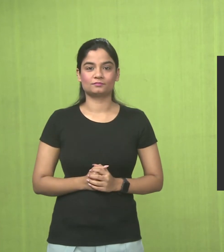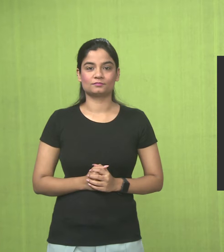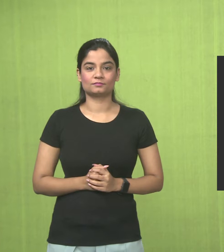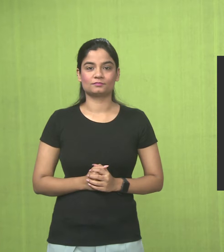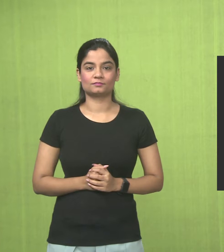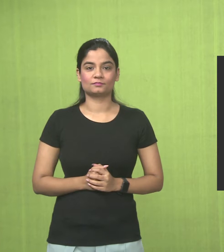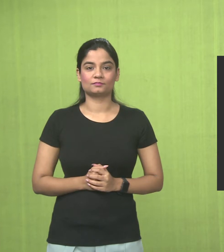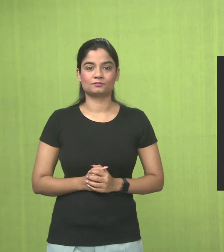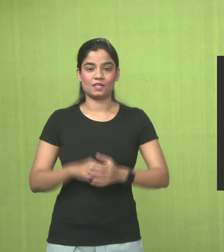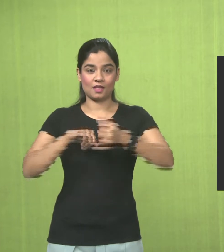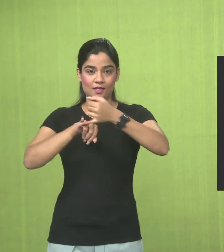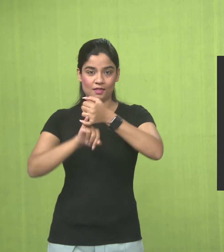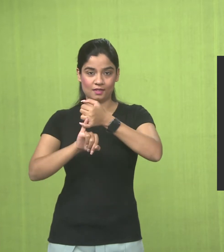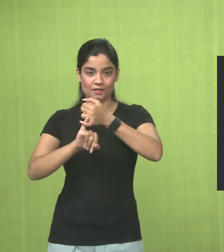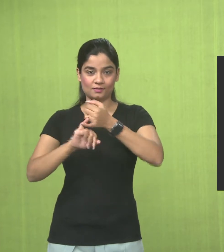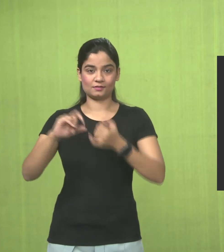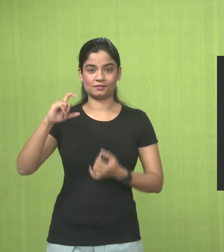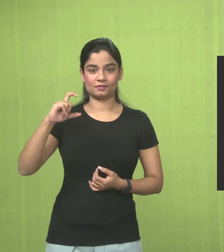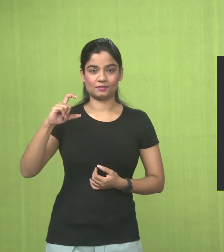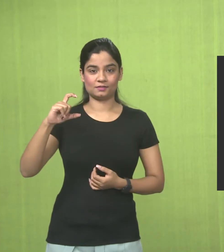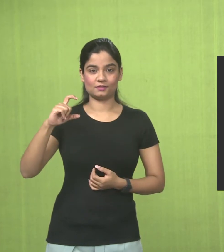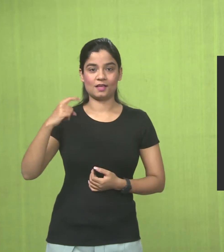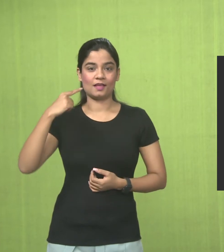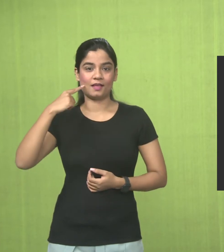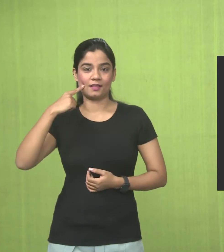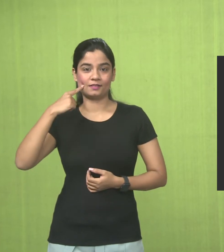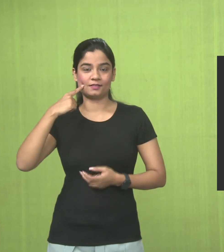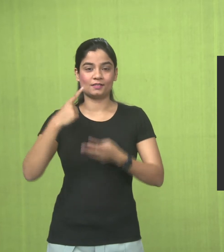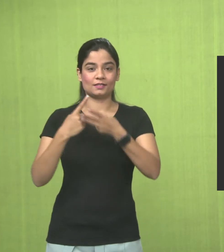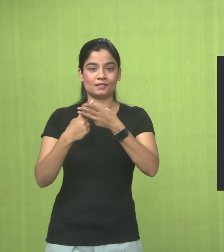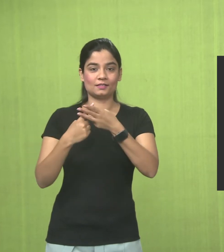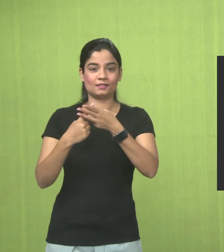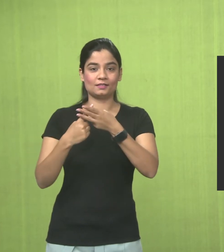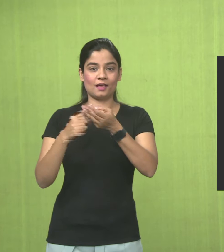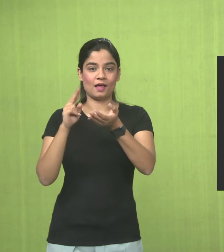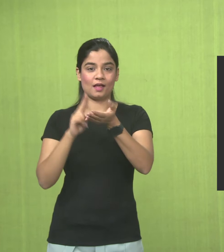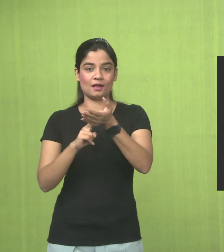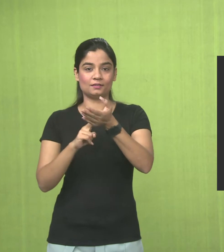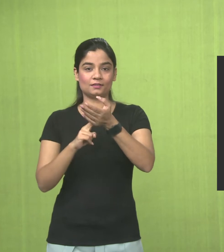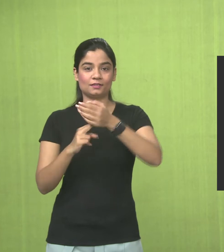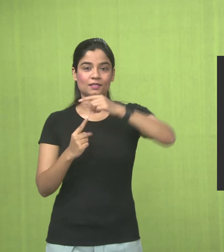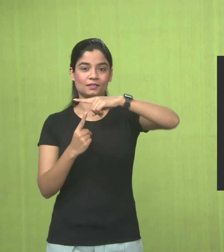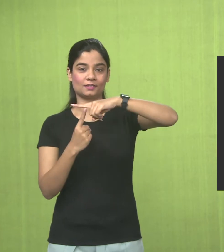Scientific. Based on or characterized by methods and principles of science.